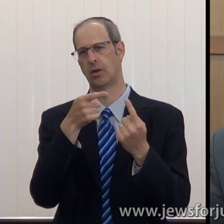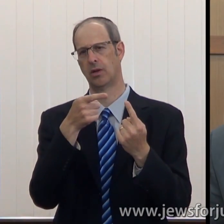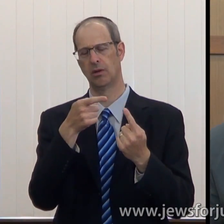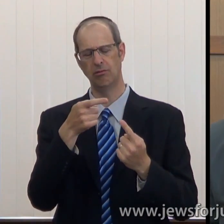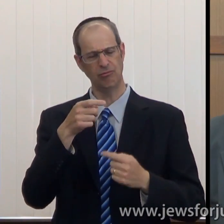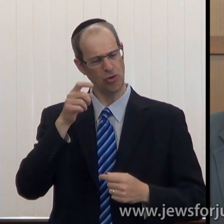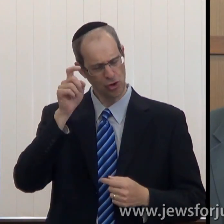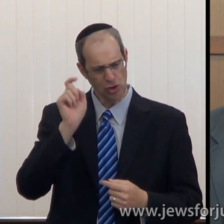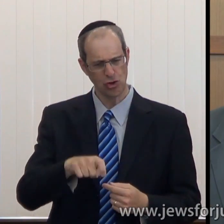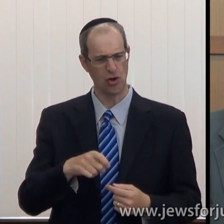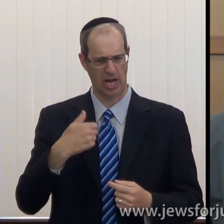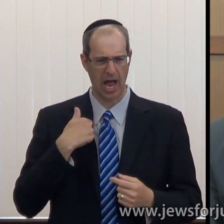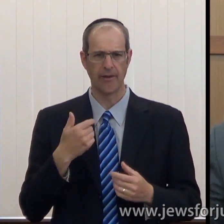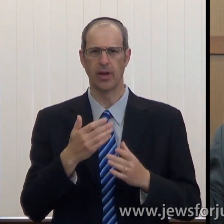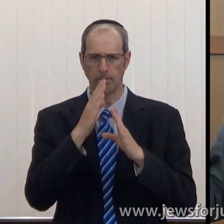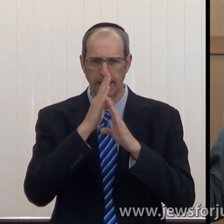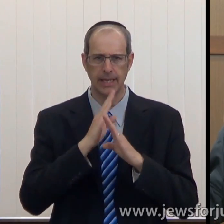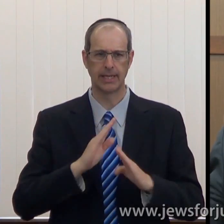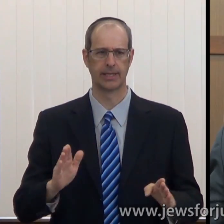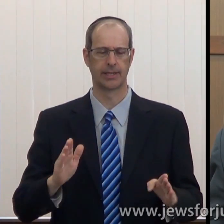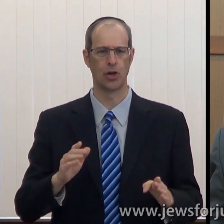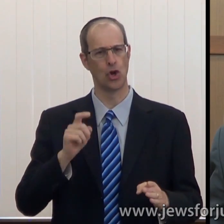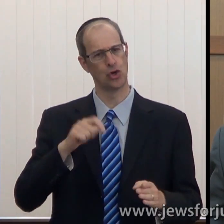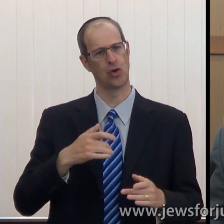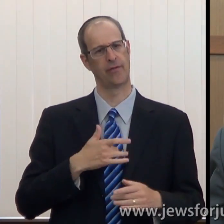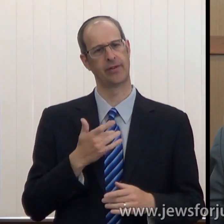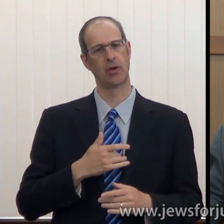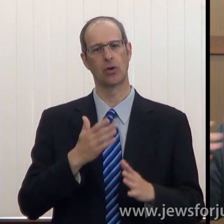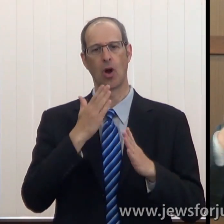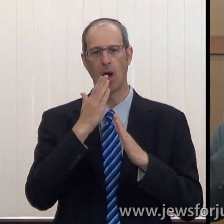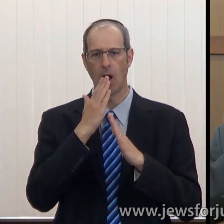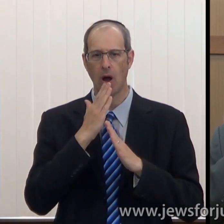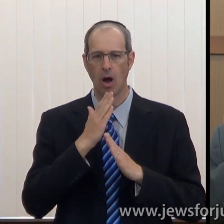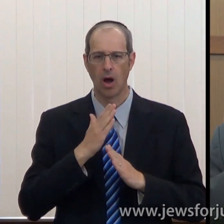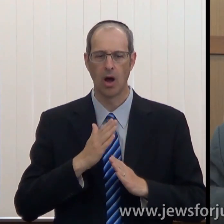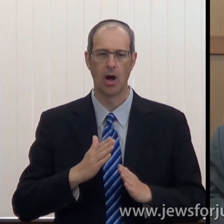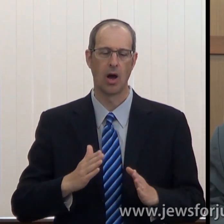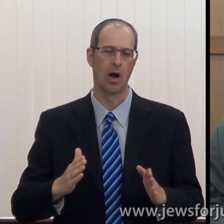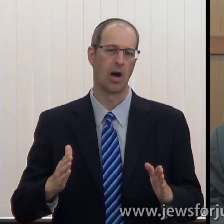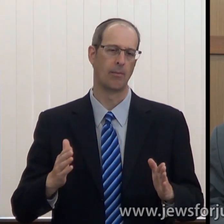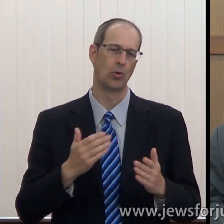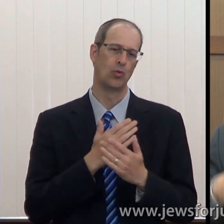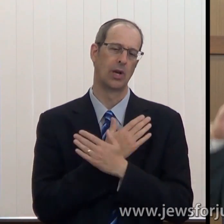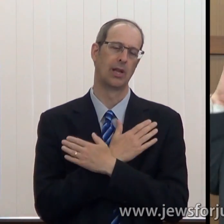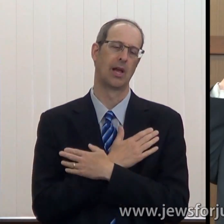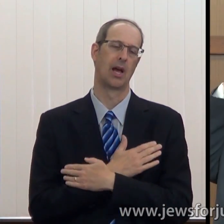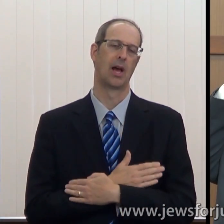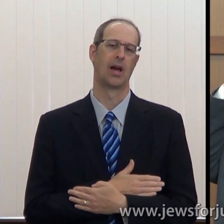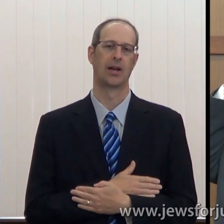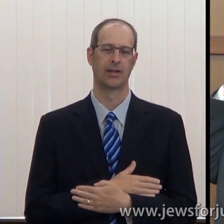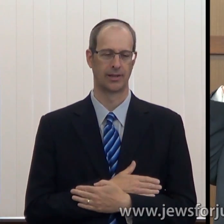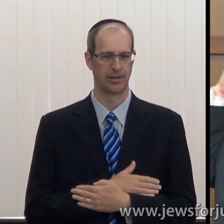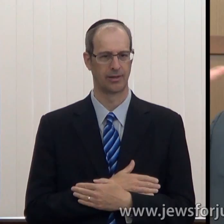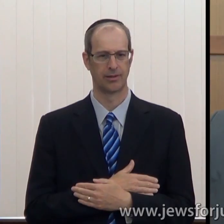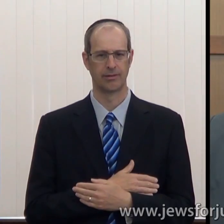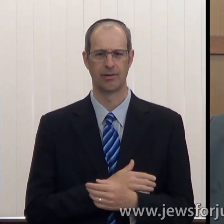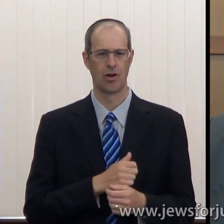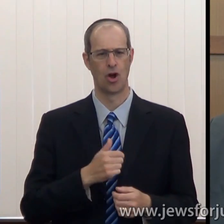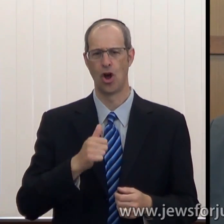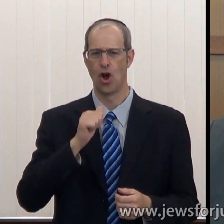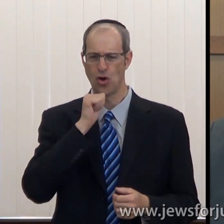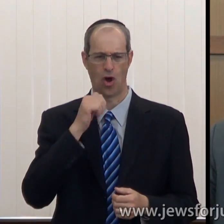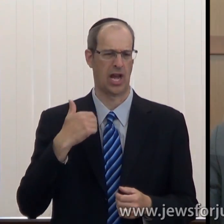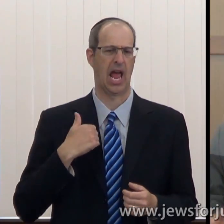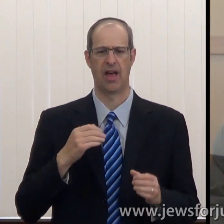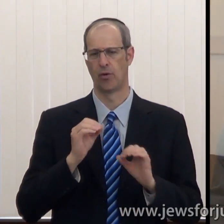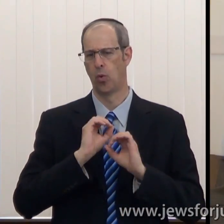peace, I should feel calm, I should feel relaxed, I shouldn't have worries.